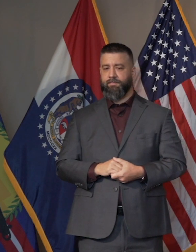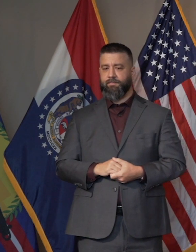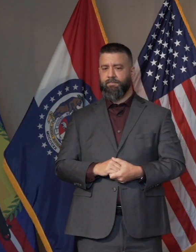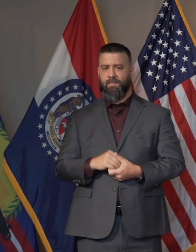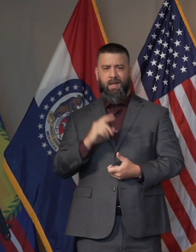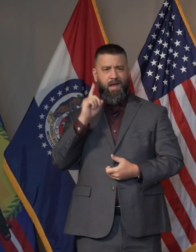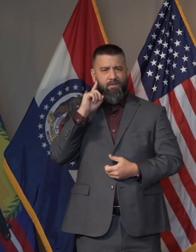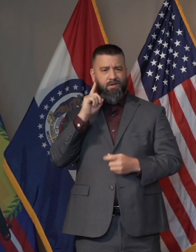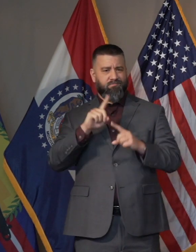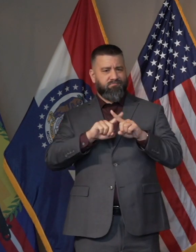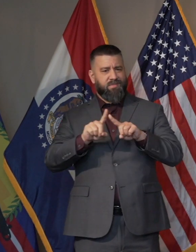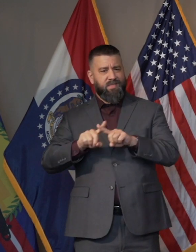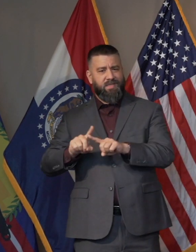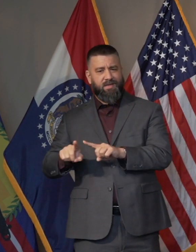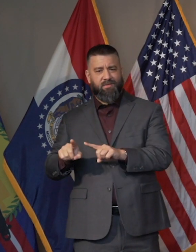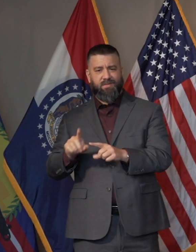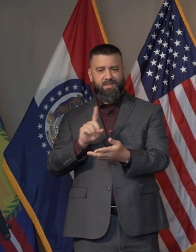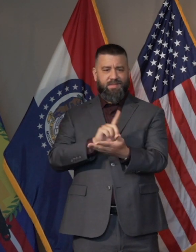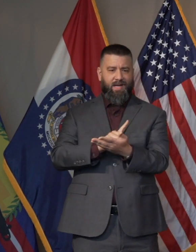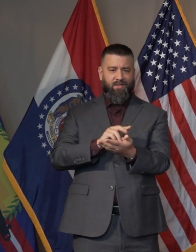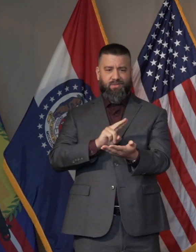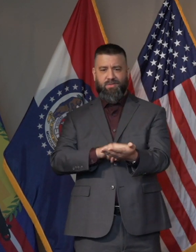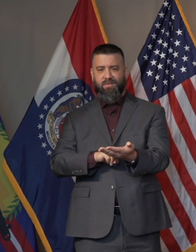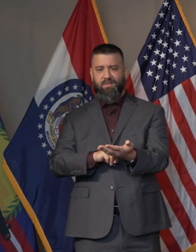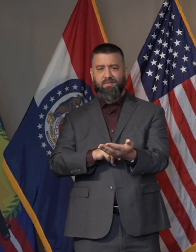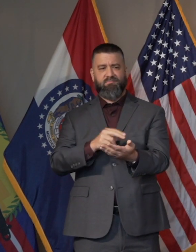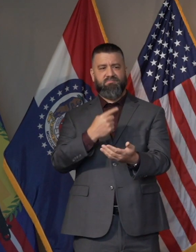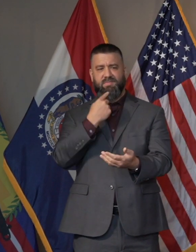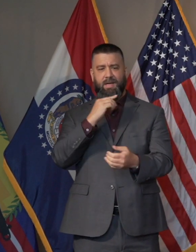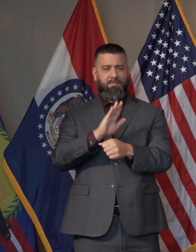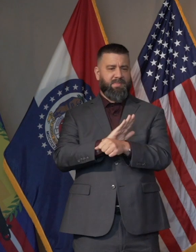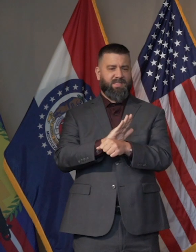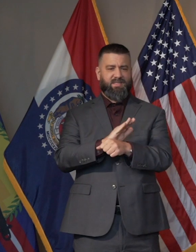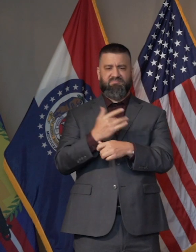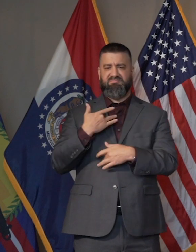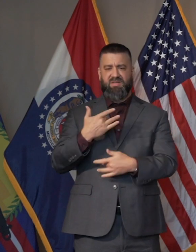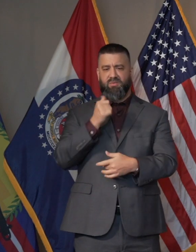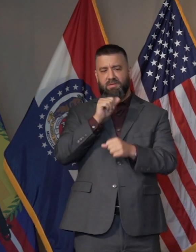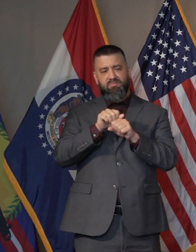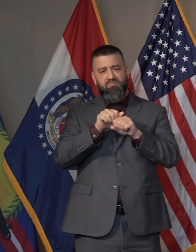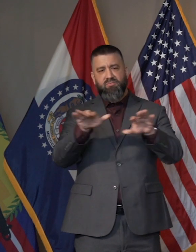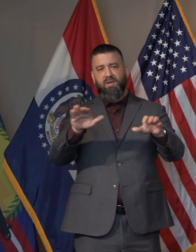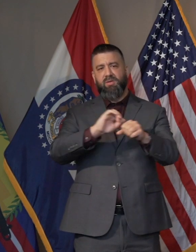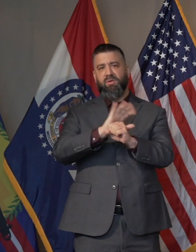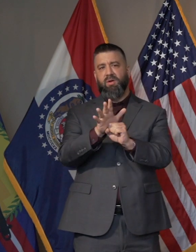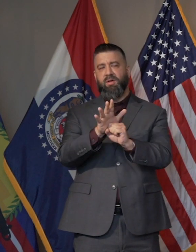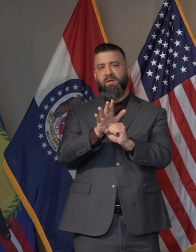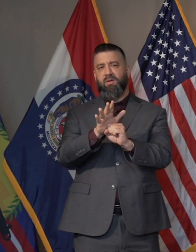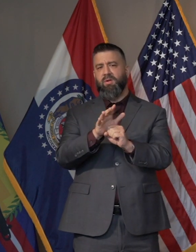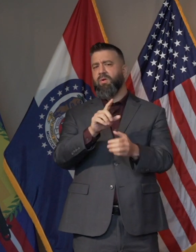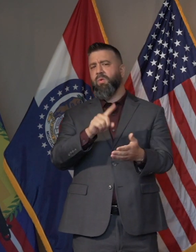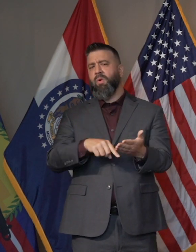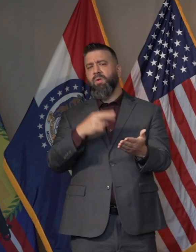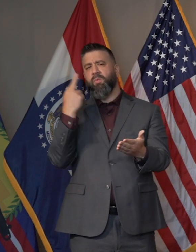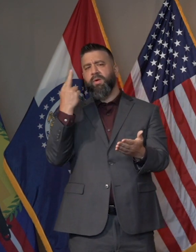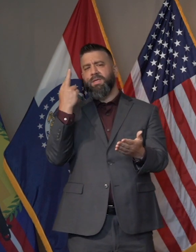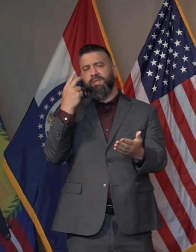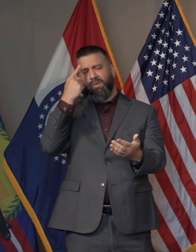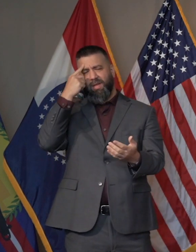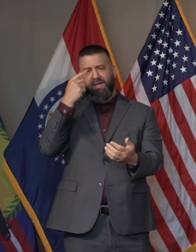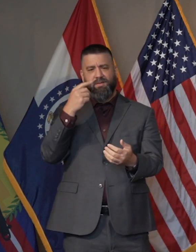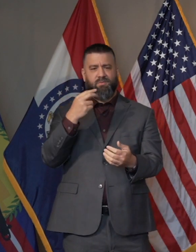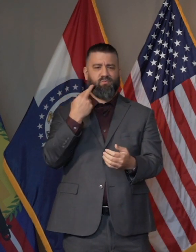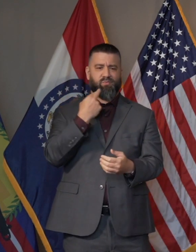We've heard various health officials say businesses are not a predominant spreader of the virus. What evidence is there that restaurants and bars in